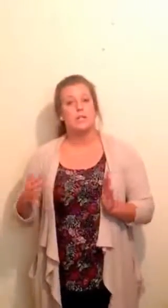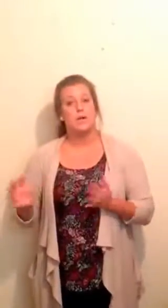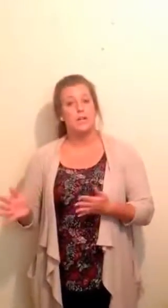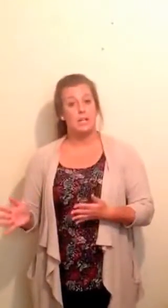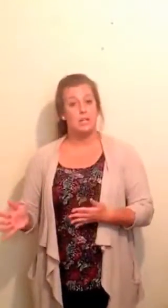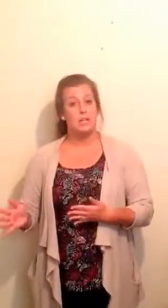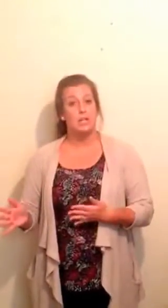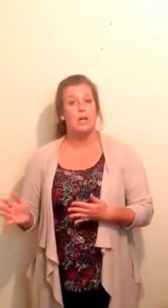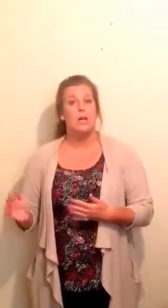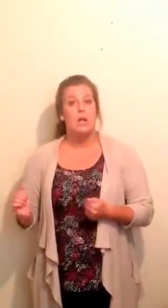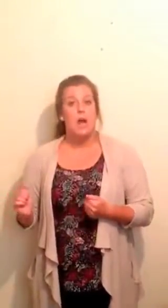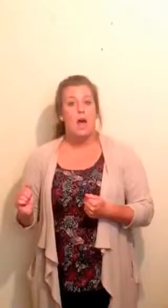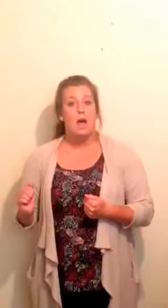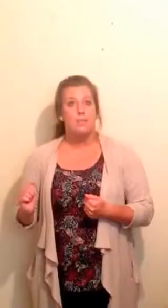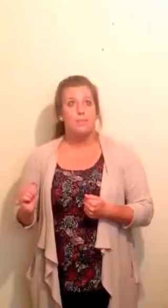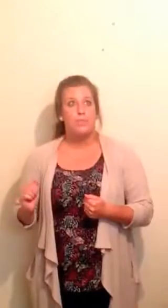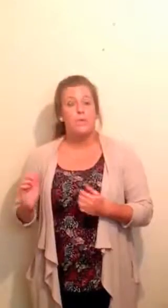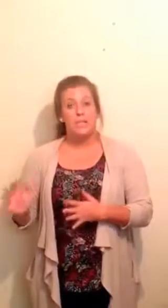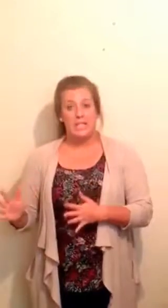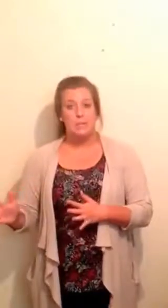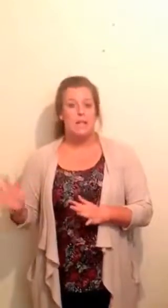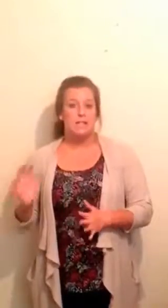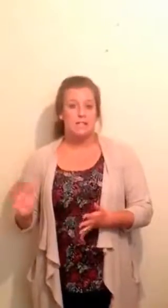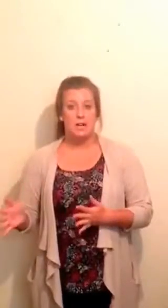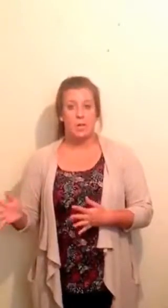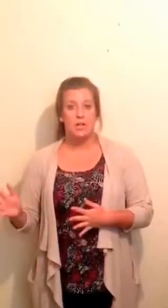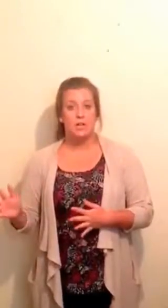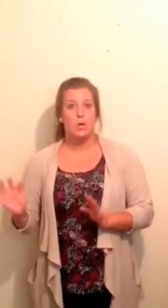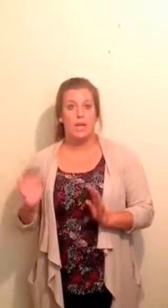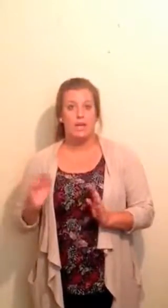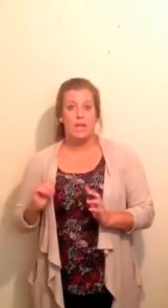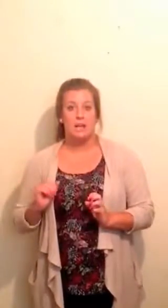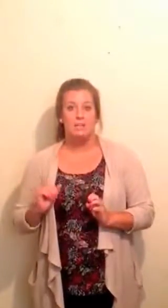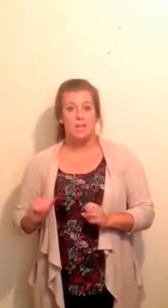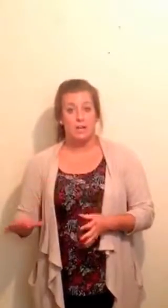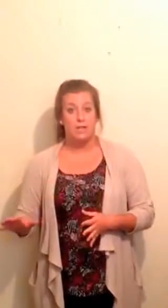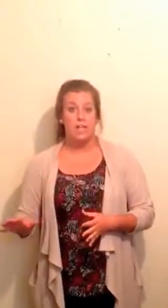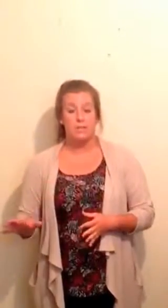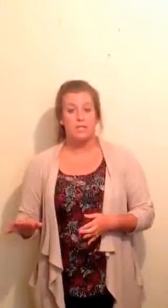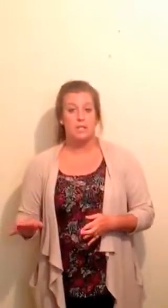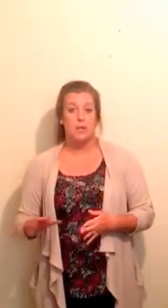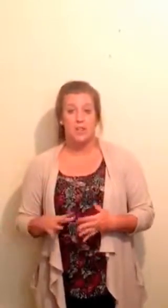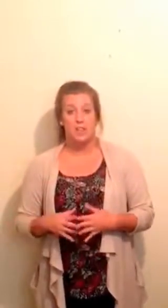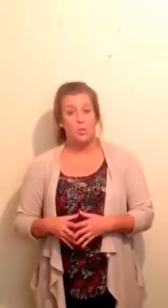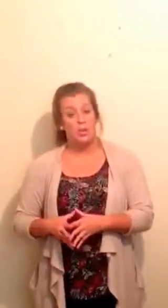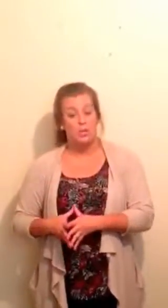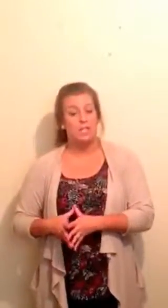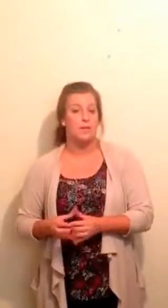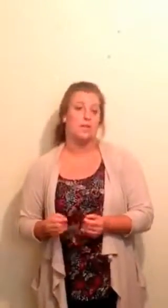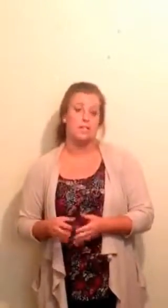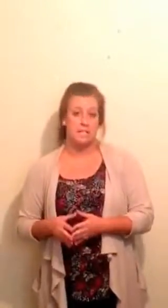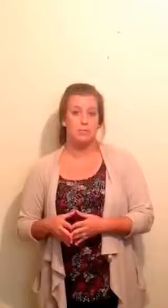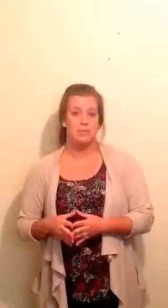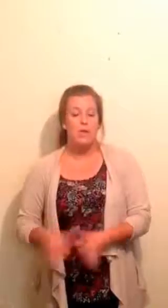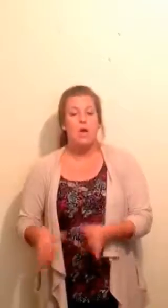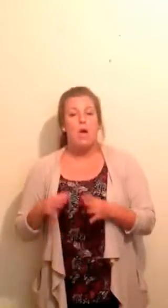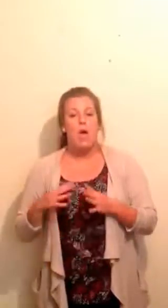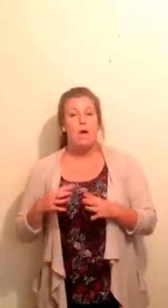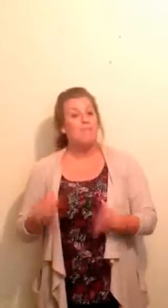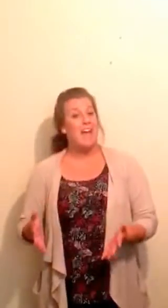go and get your placement and decide when you're going and figure out the times that you're going that'll work best for your teams. Last